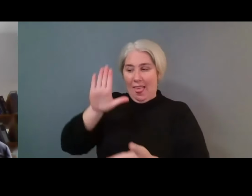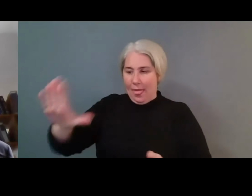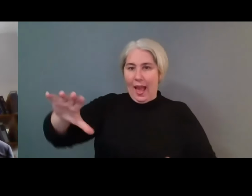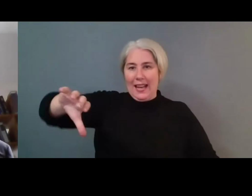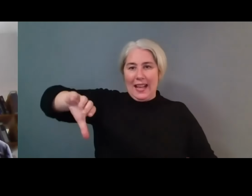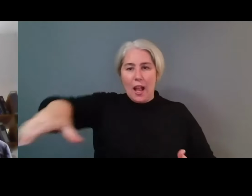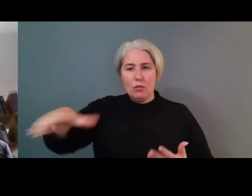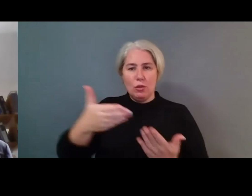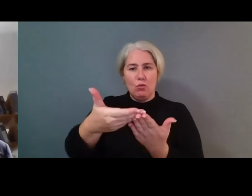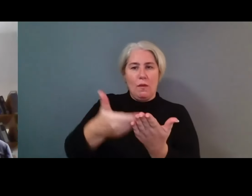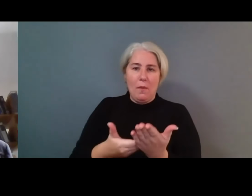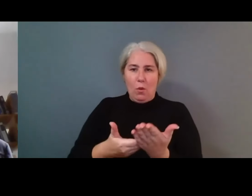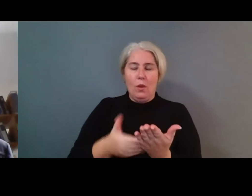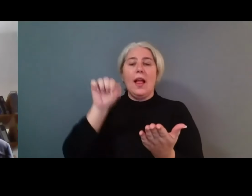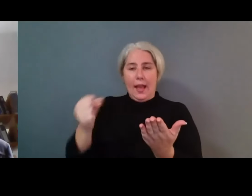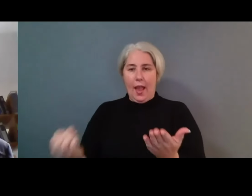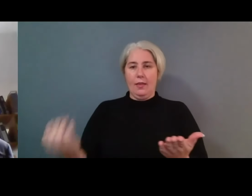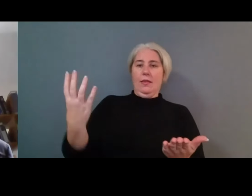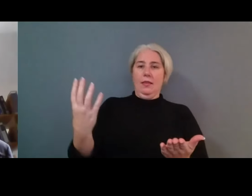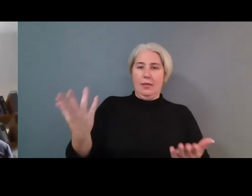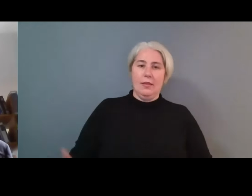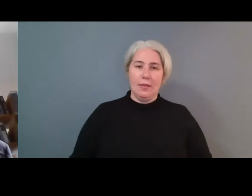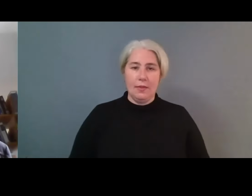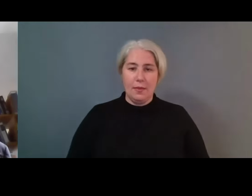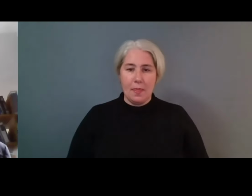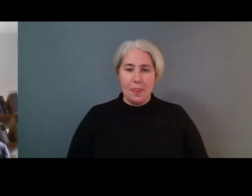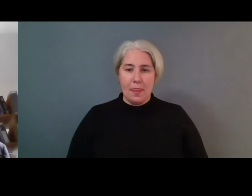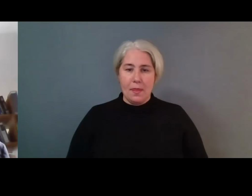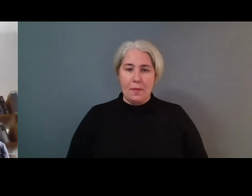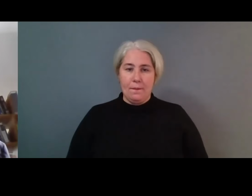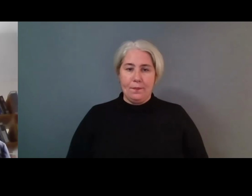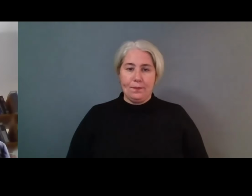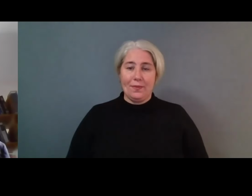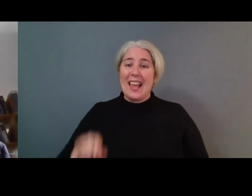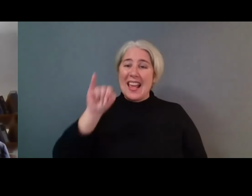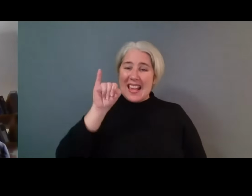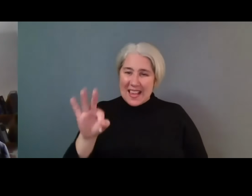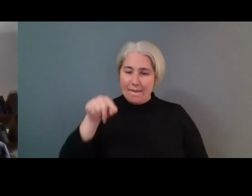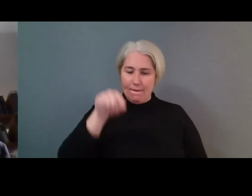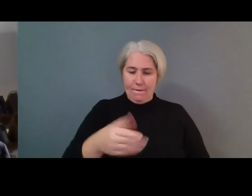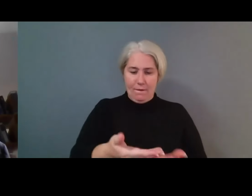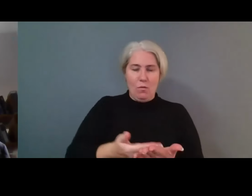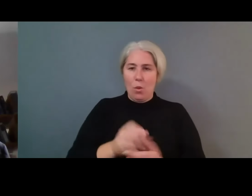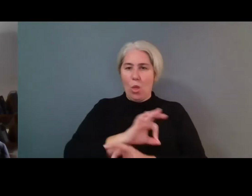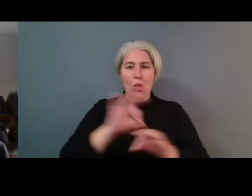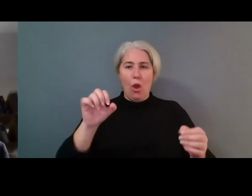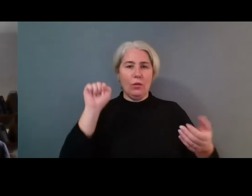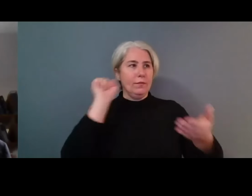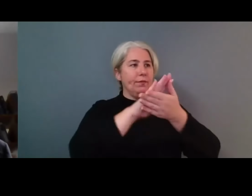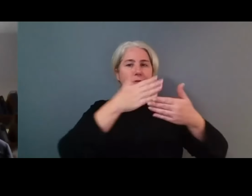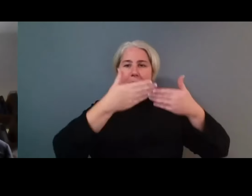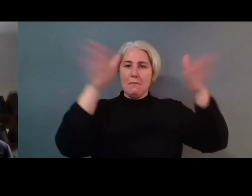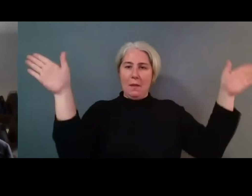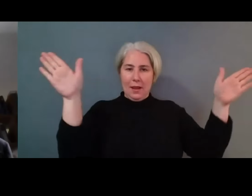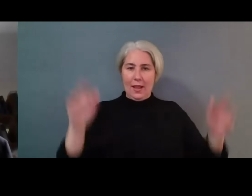that's when, even if the report has not been published, that at that point the state party will be